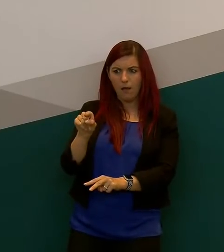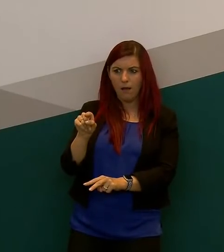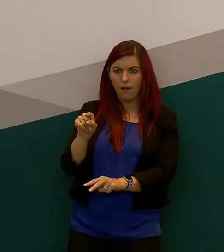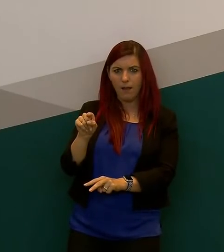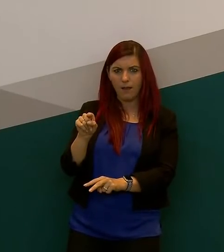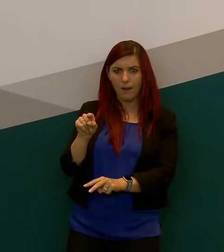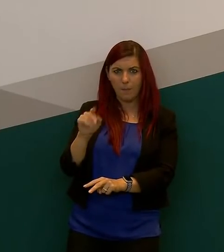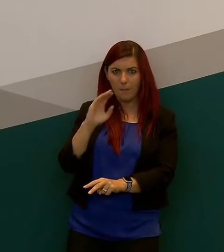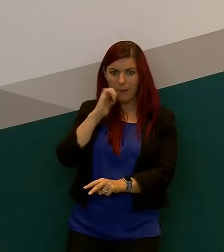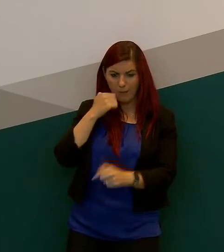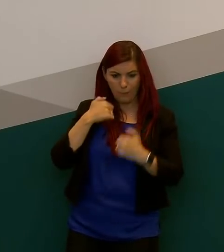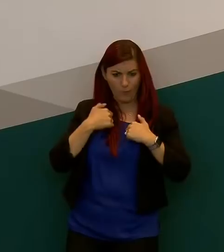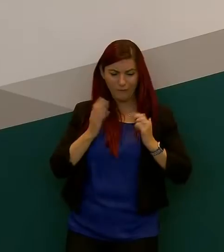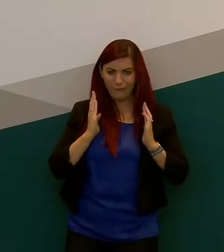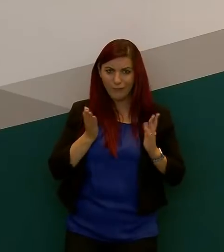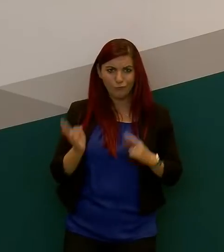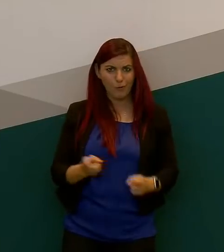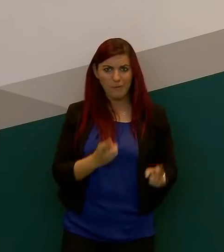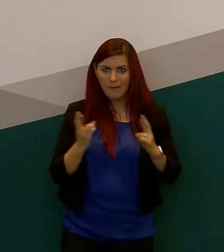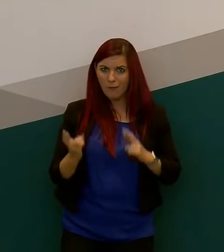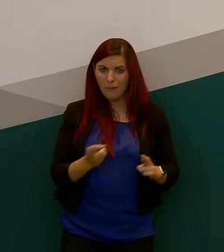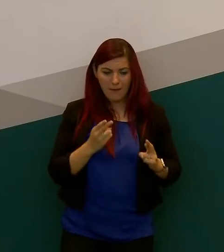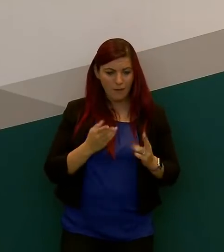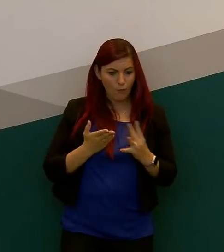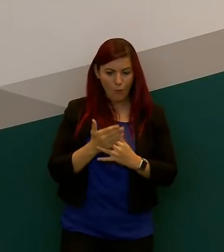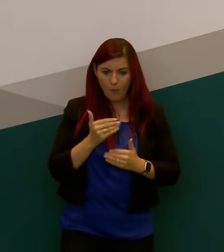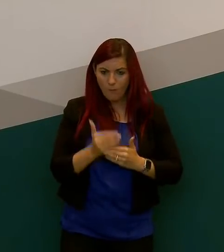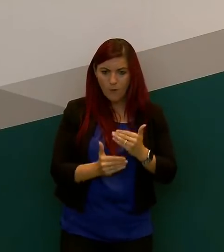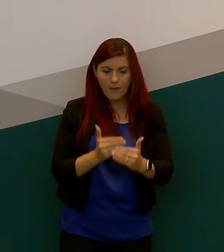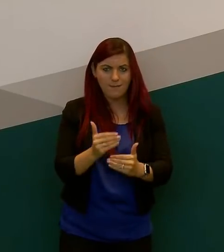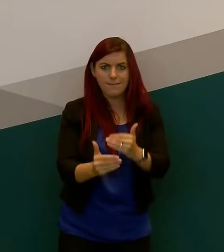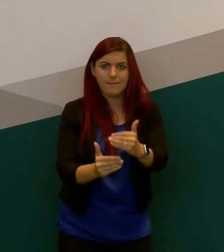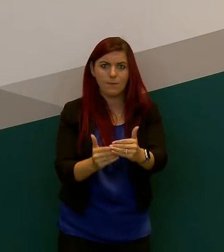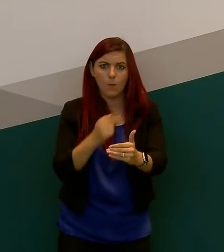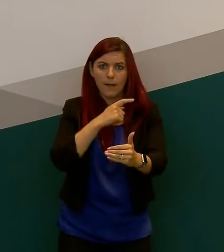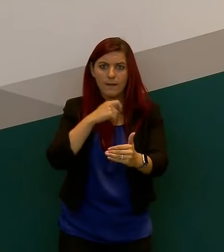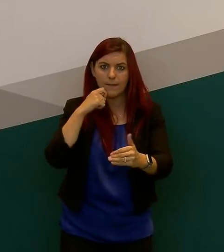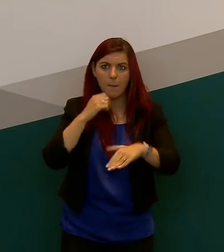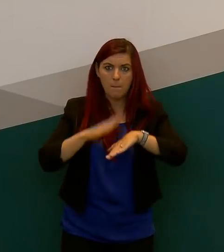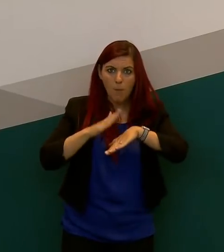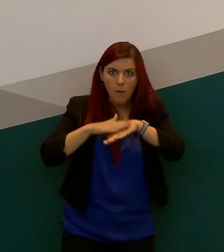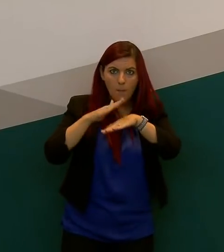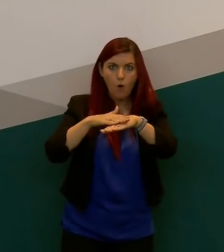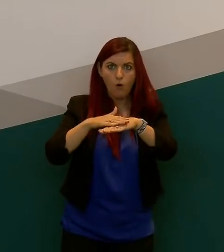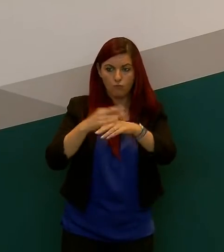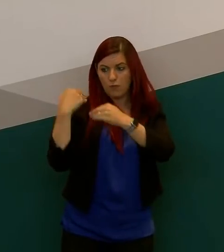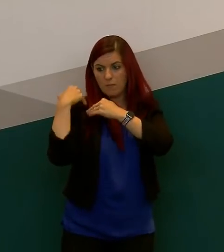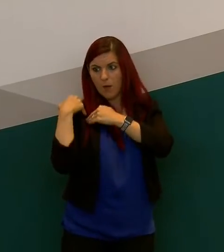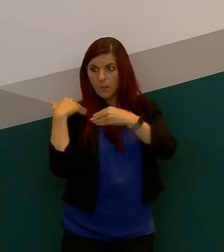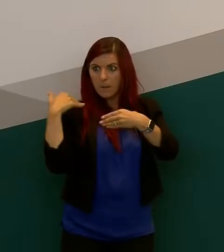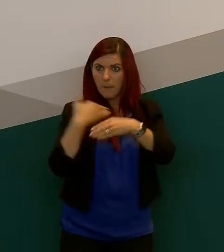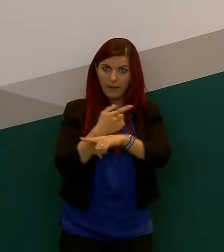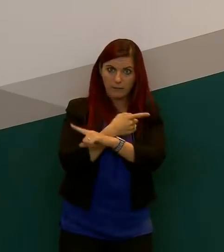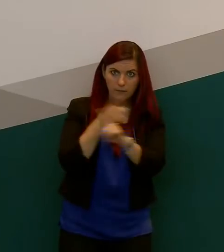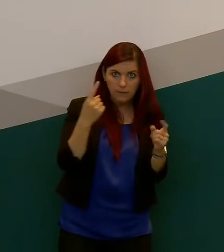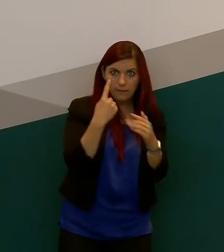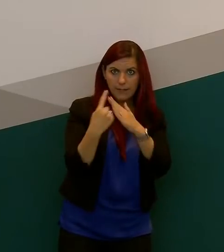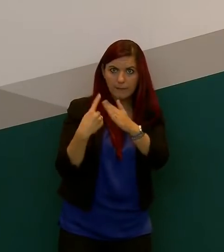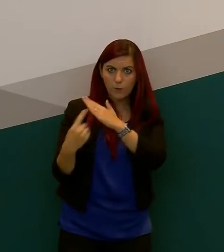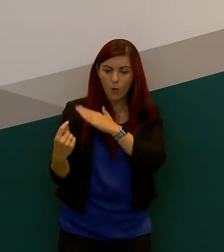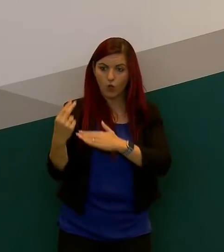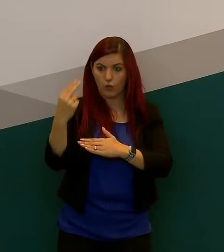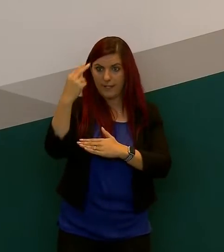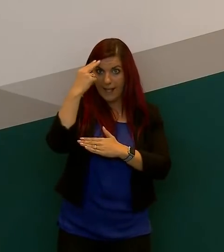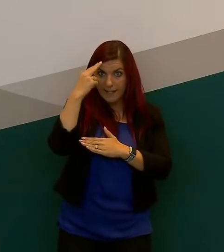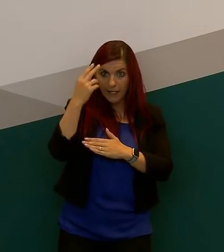emphasised this as we step our way through this, that more and more it will be for you as an individual, understanding the nature of this disease, the